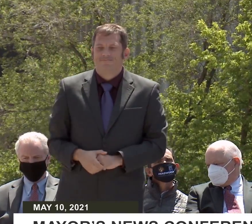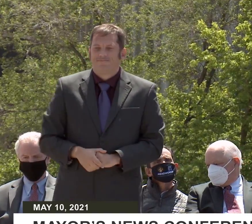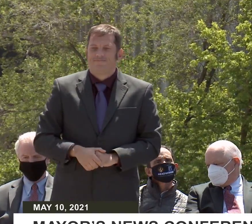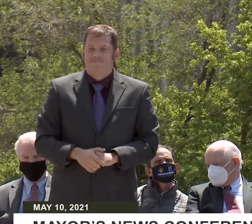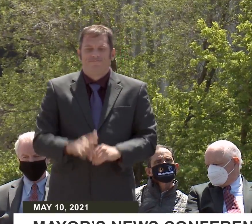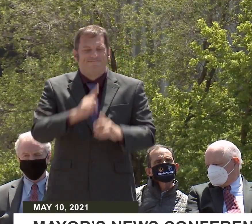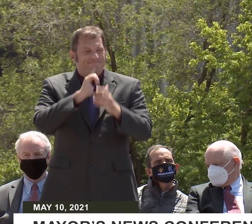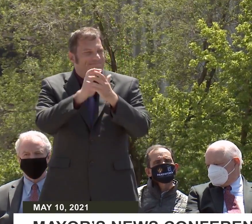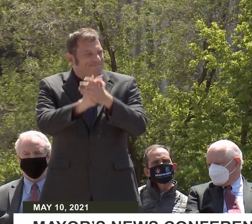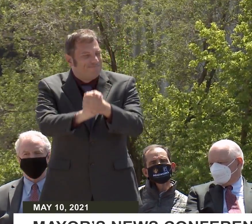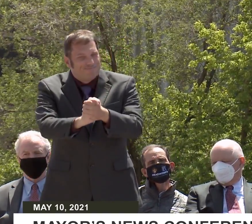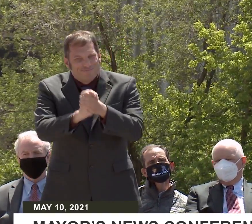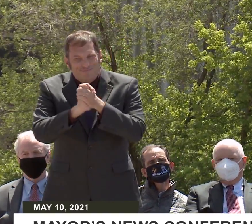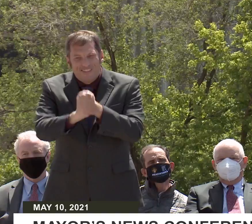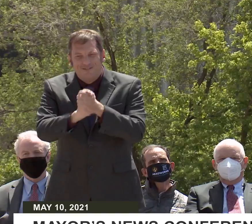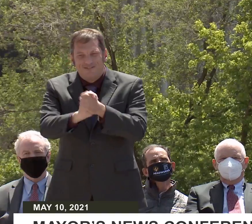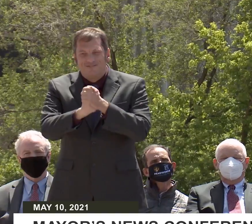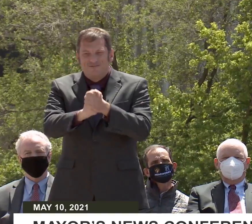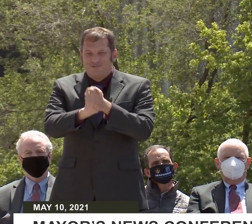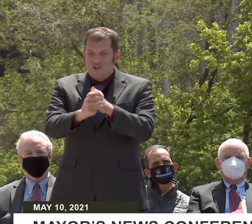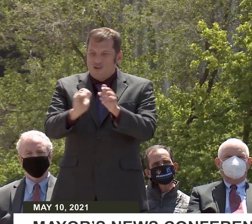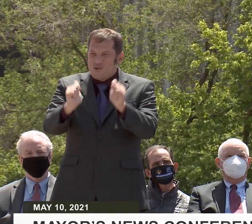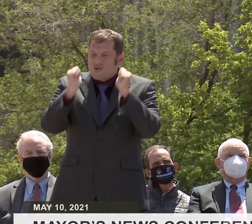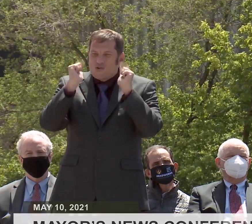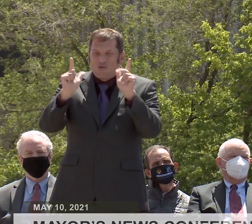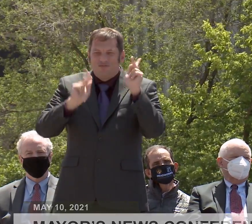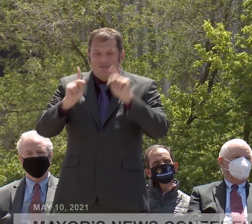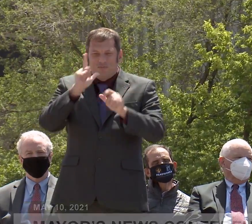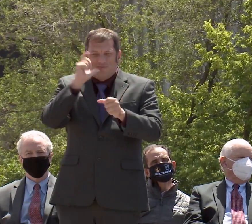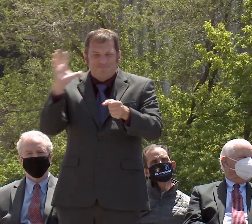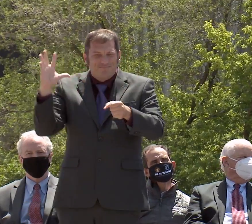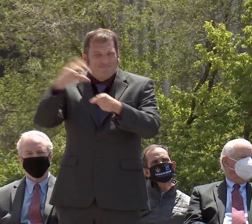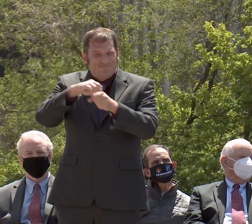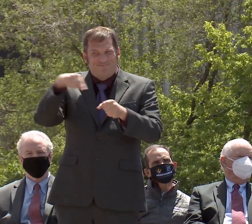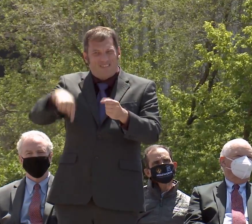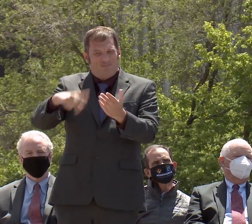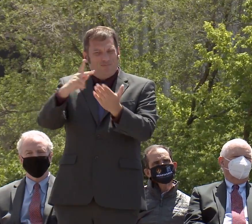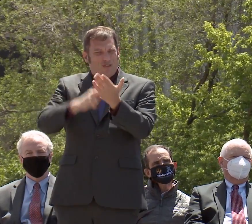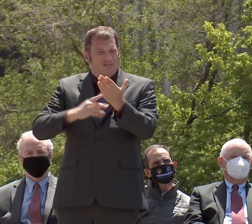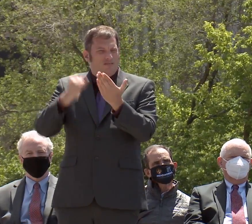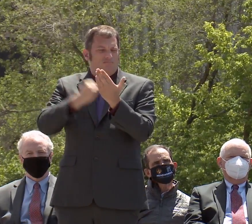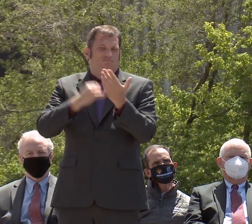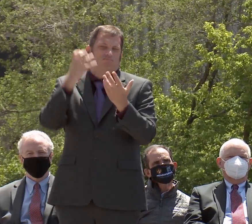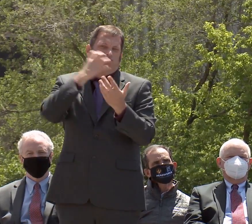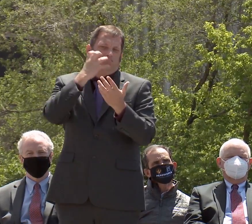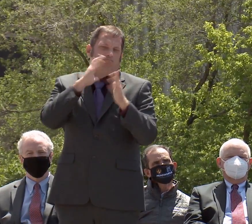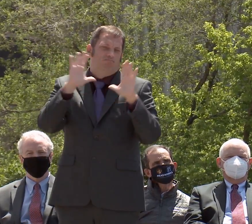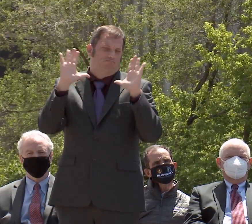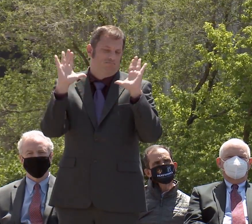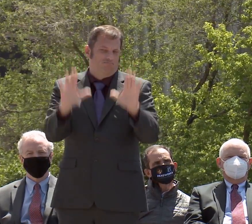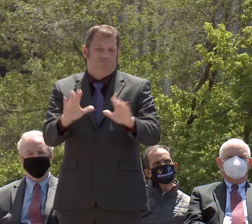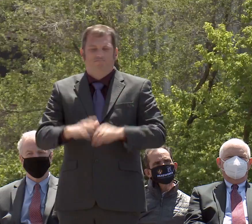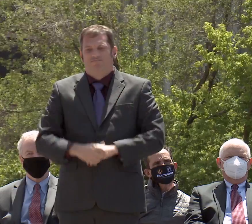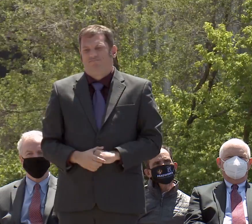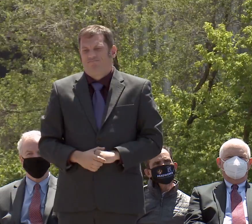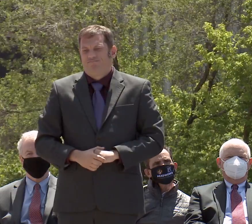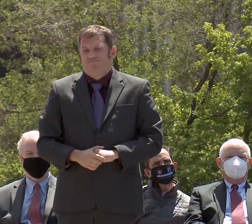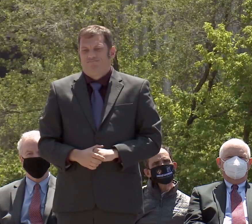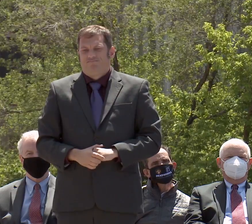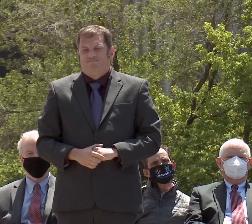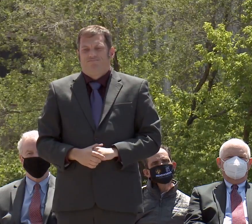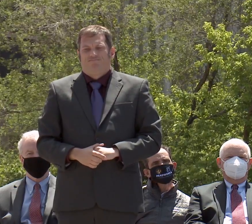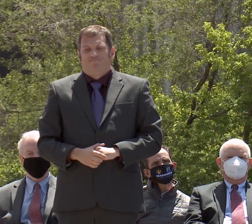Congratulations to everyone involved in this wonderful project. And I'm pleased to be joined by, a number